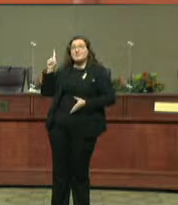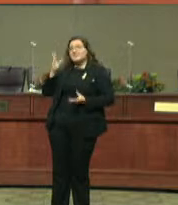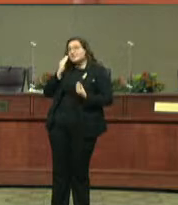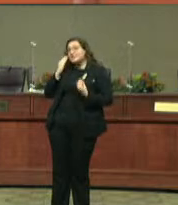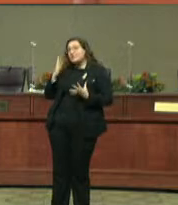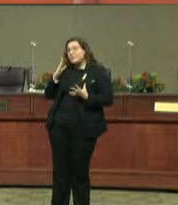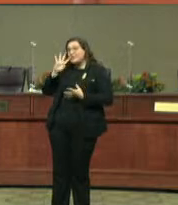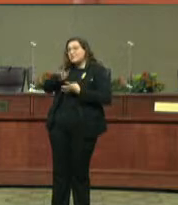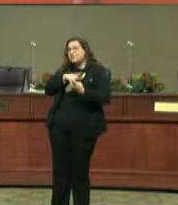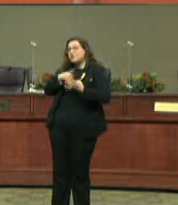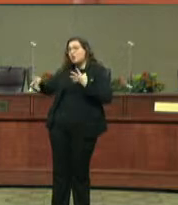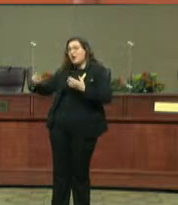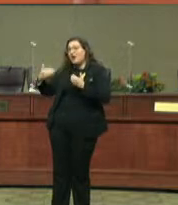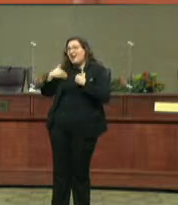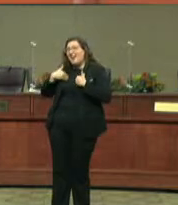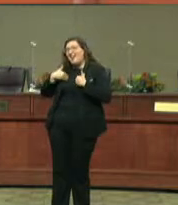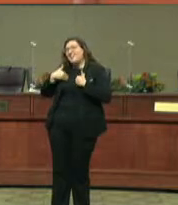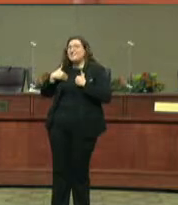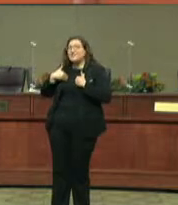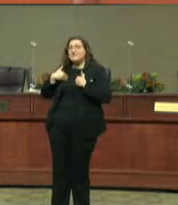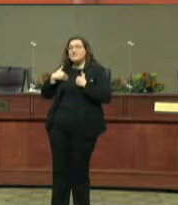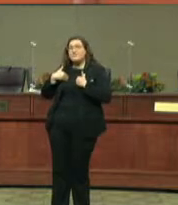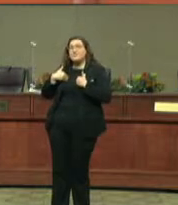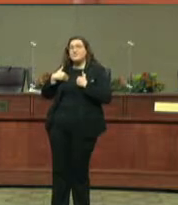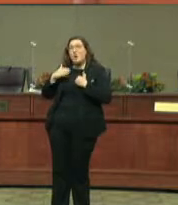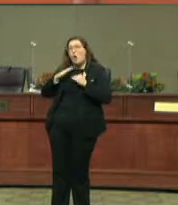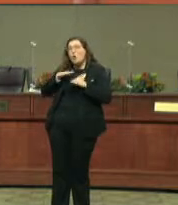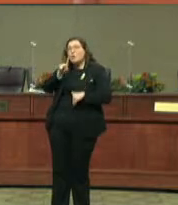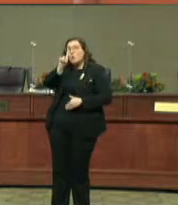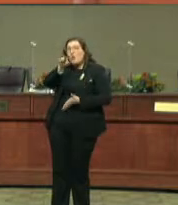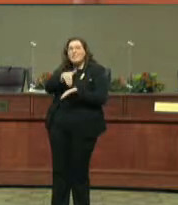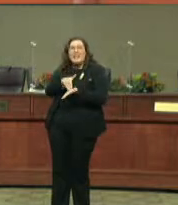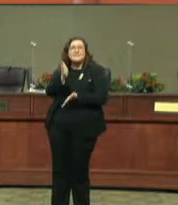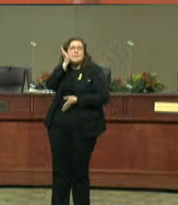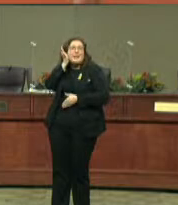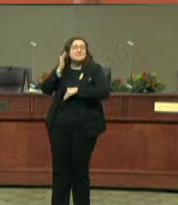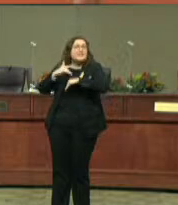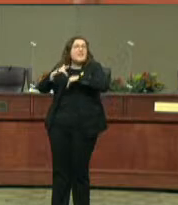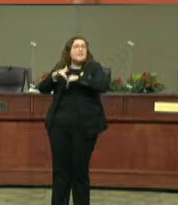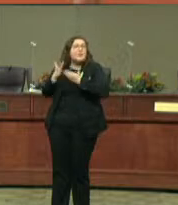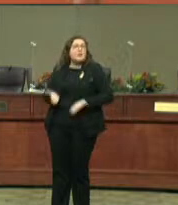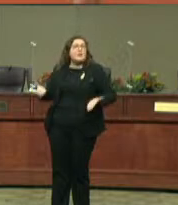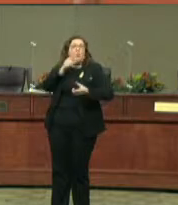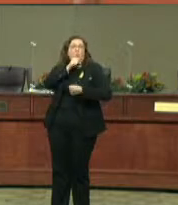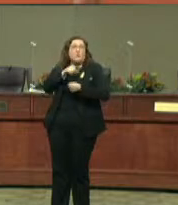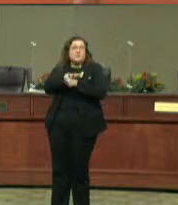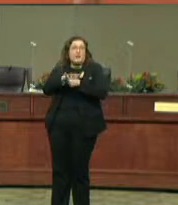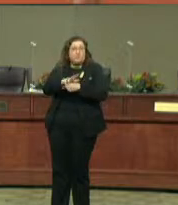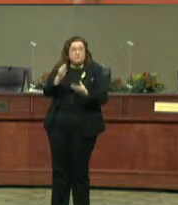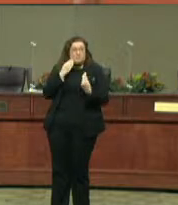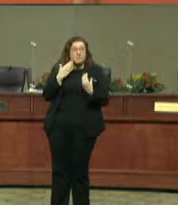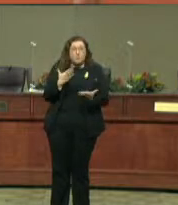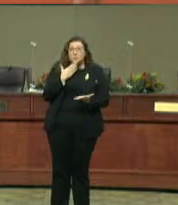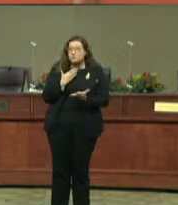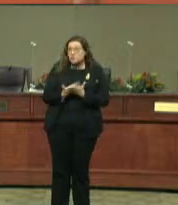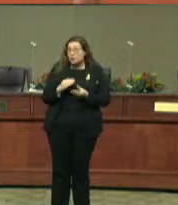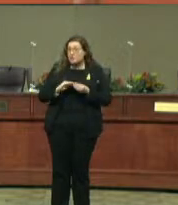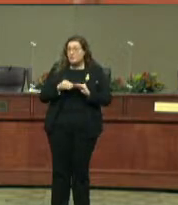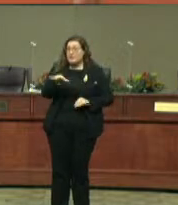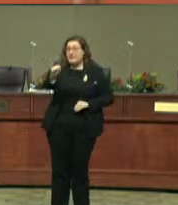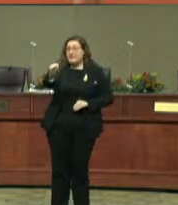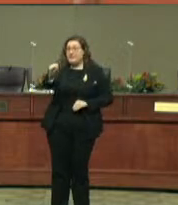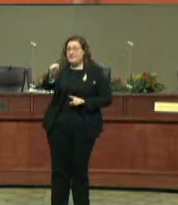we still have over 1,000 beds available every day in our county. which is a good inventory